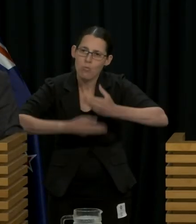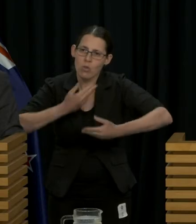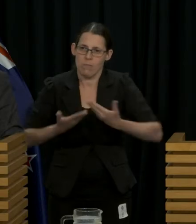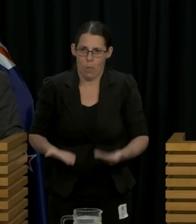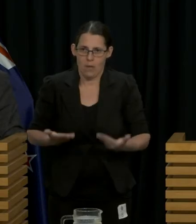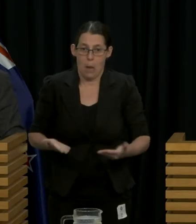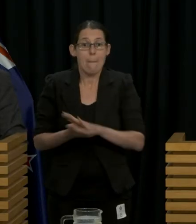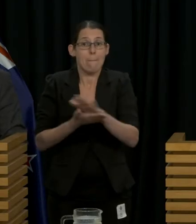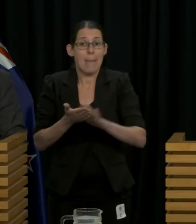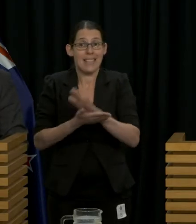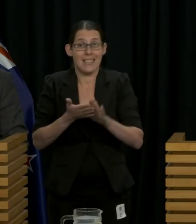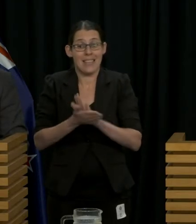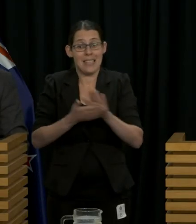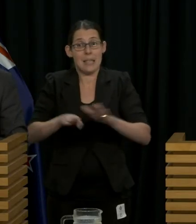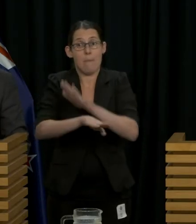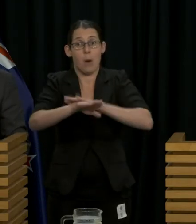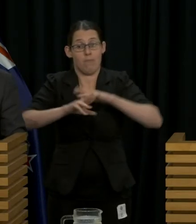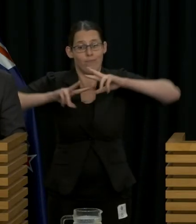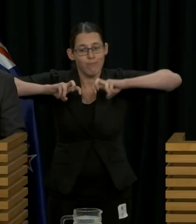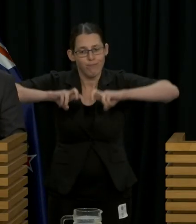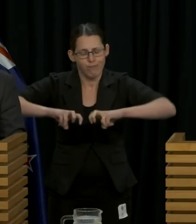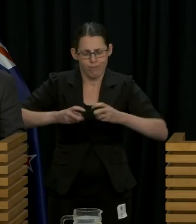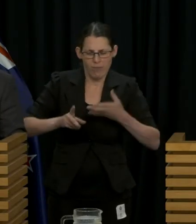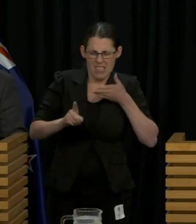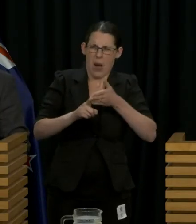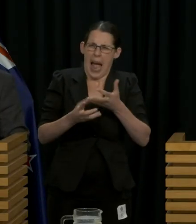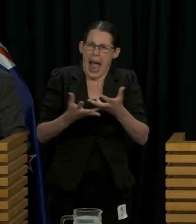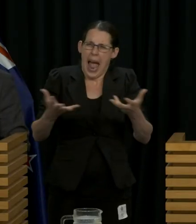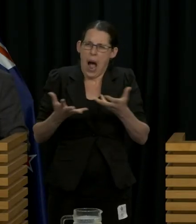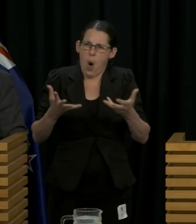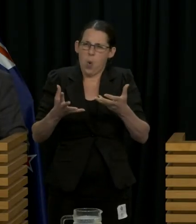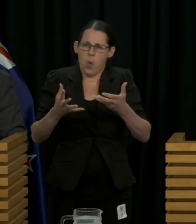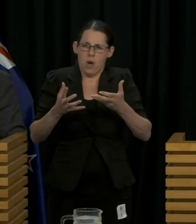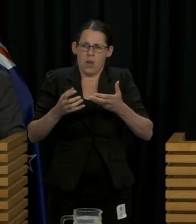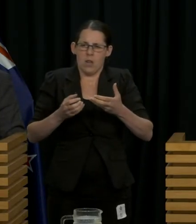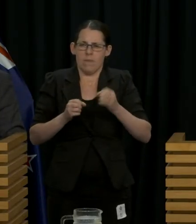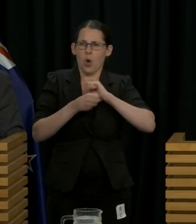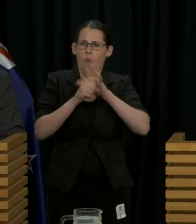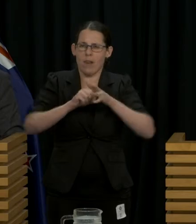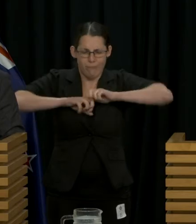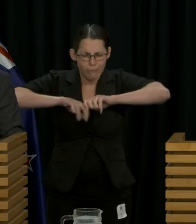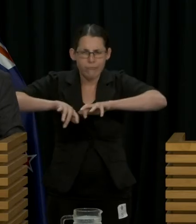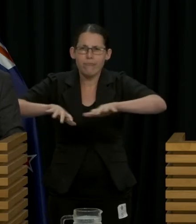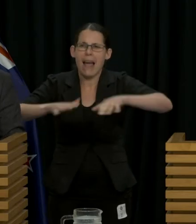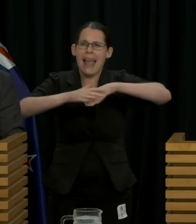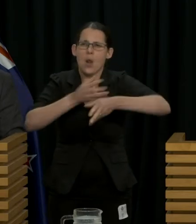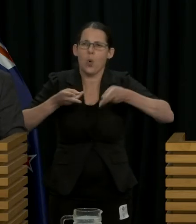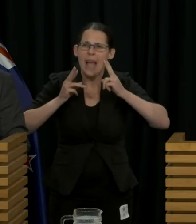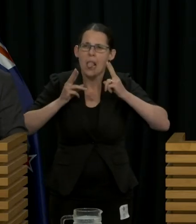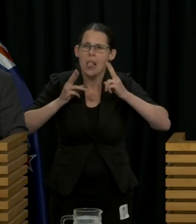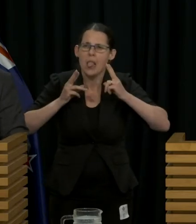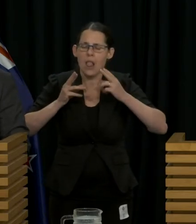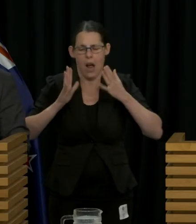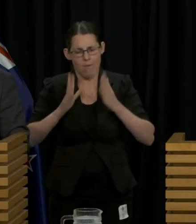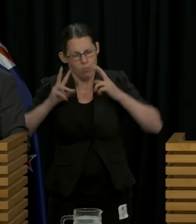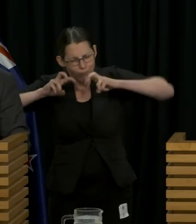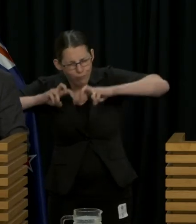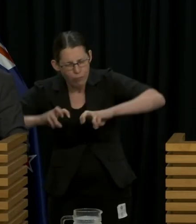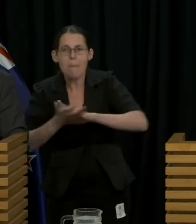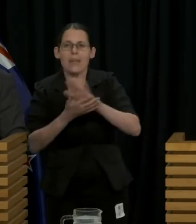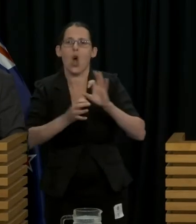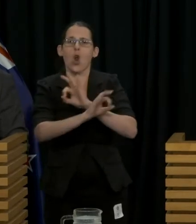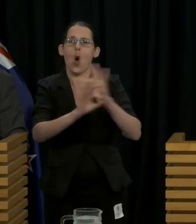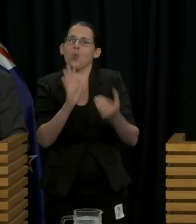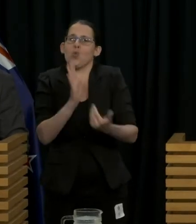investigation's underway to identify how the infection may have spread within the hotel, no further returnees will be entering